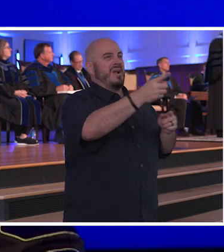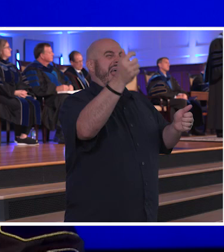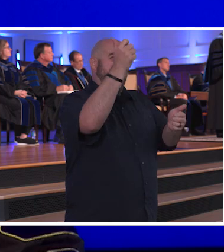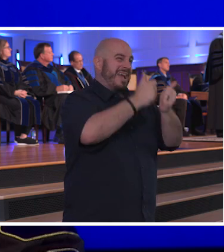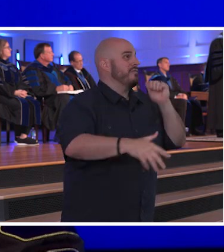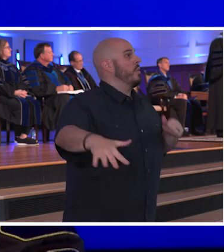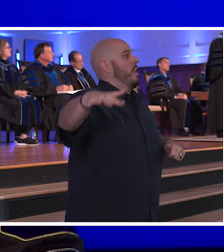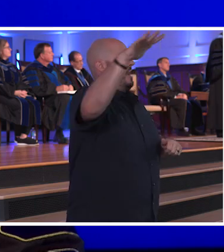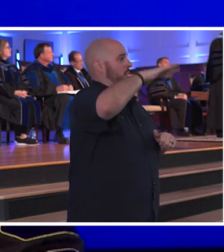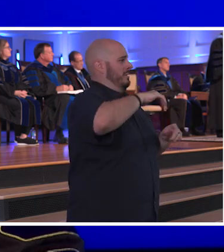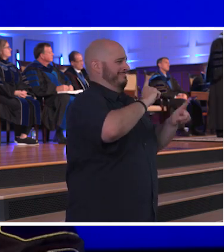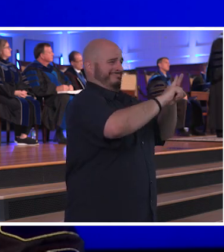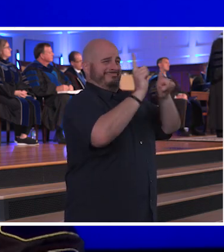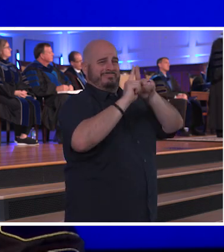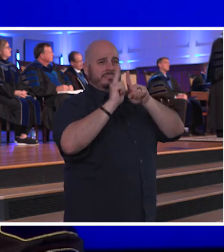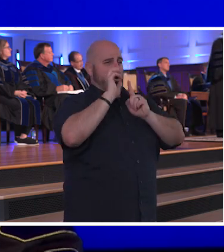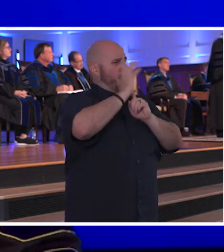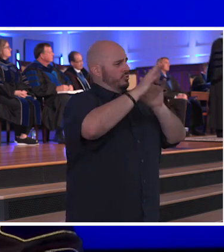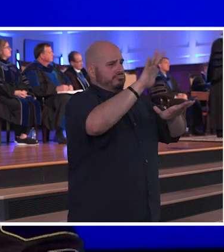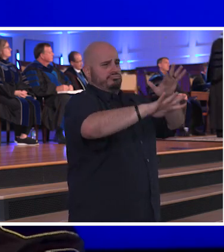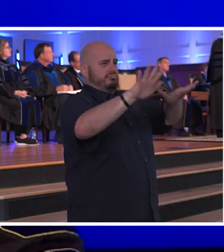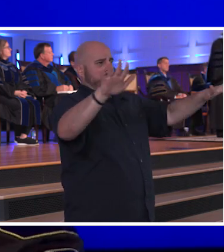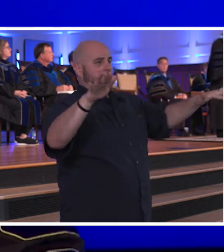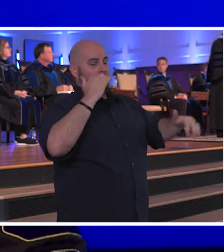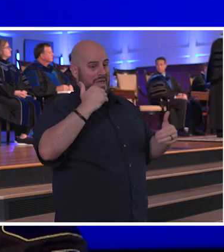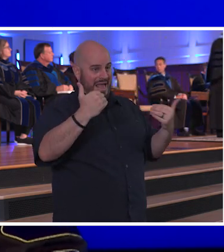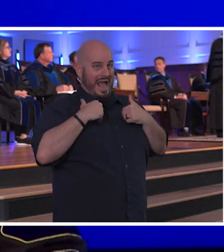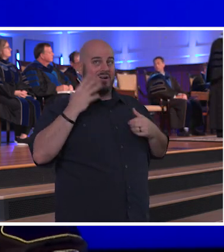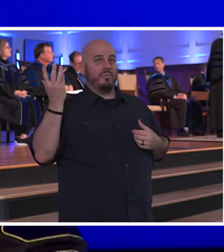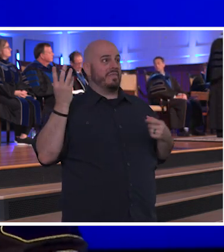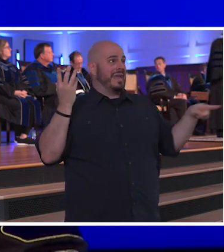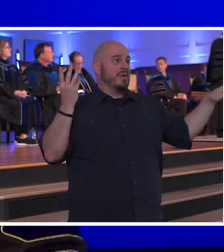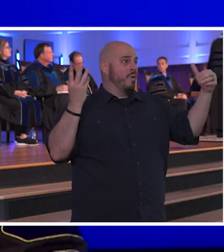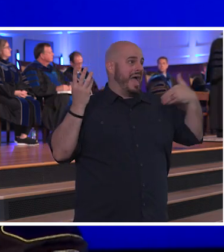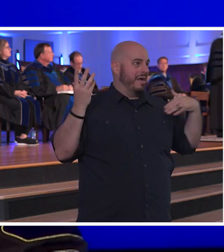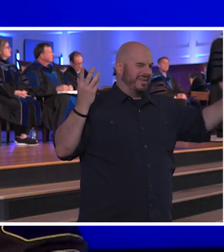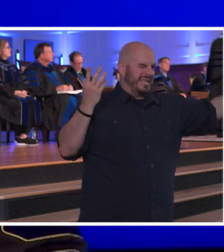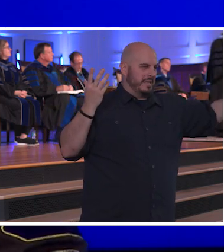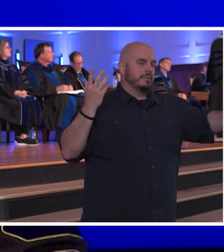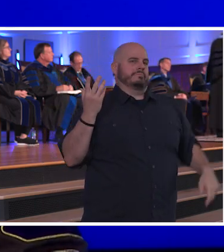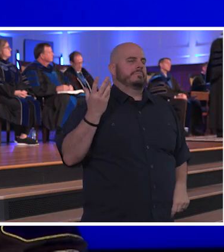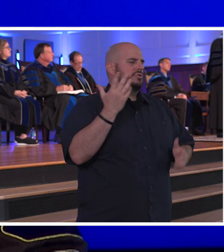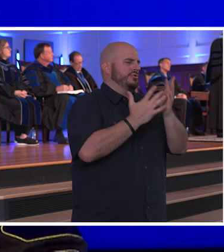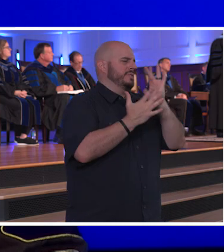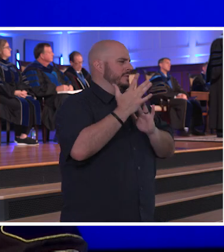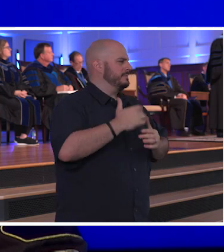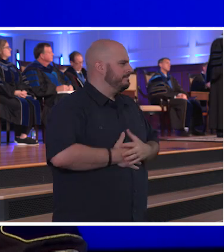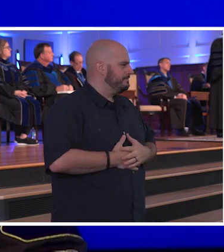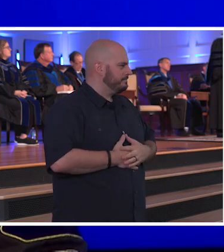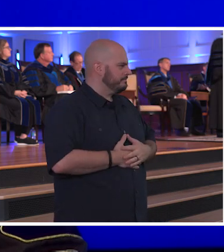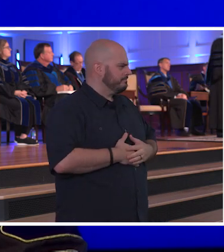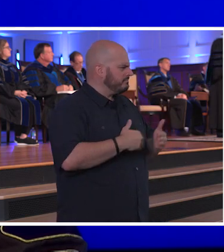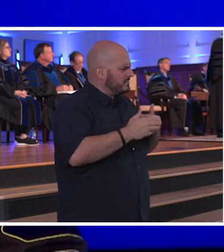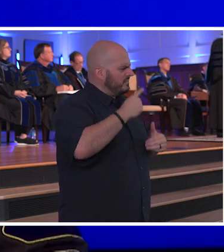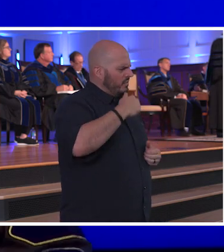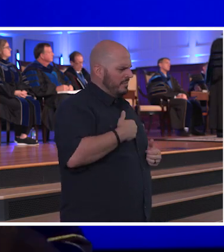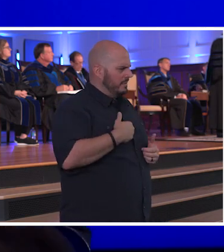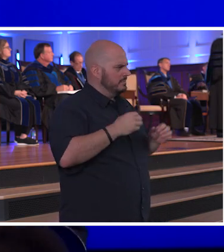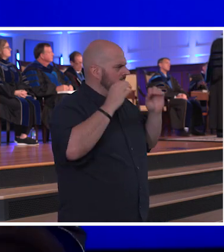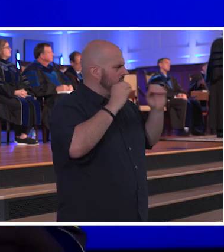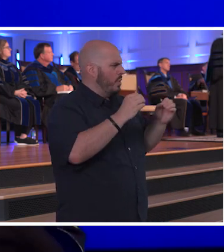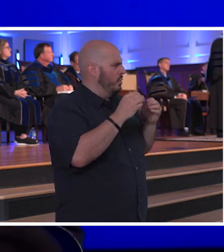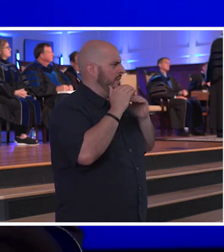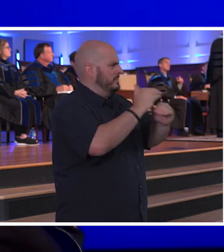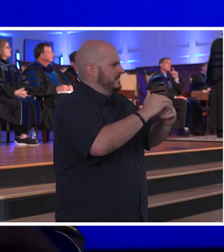go because we have what they don't have, Jesus. Even for me, there are no limits. Jesus loves